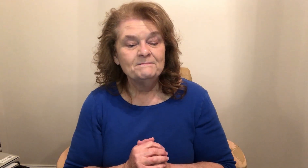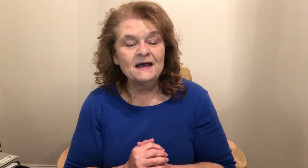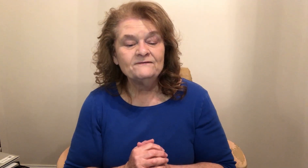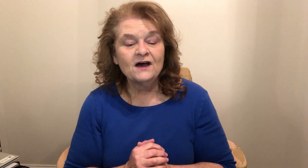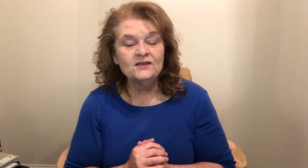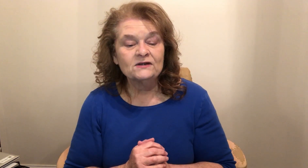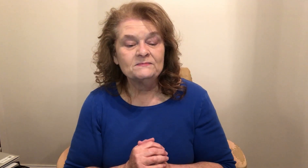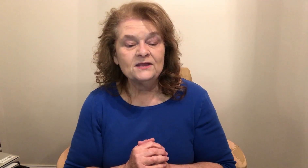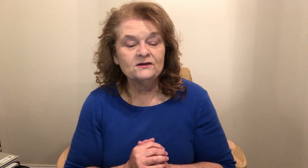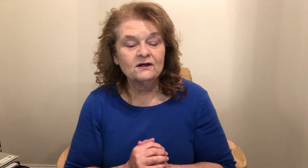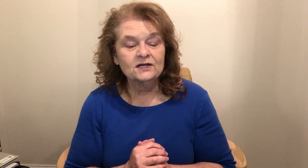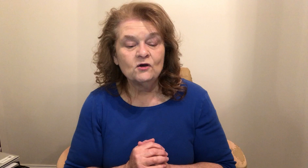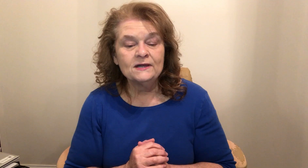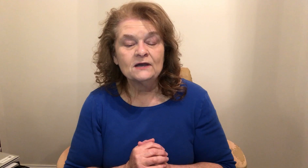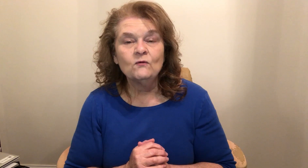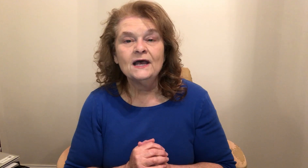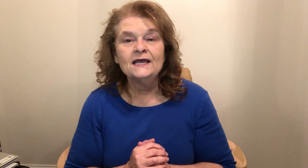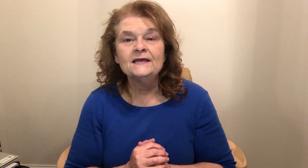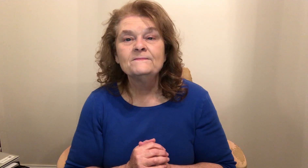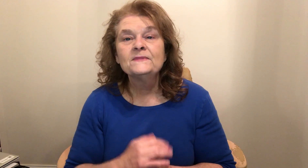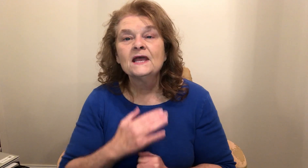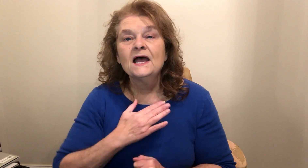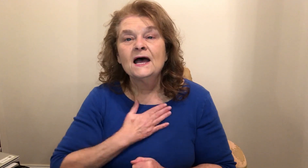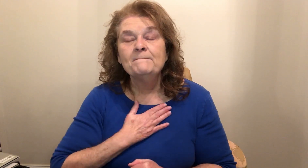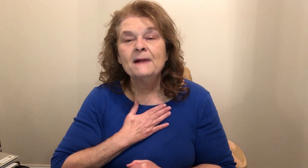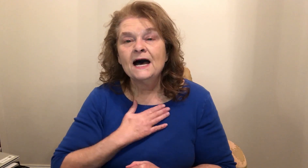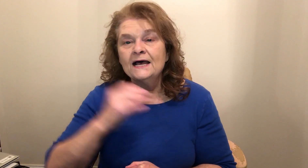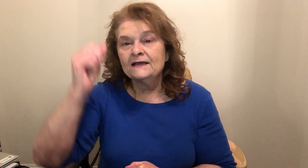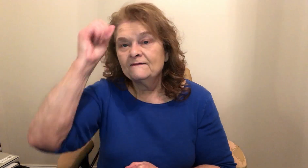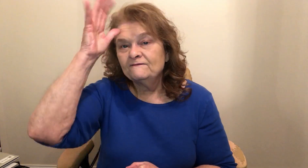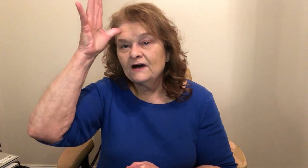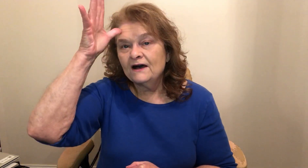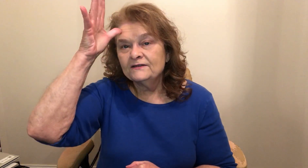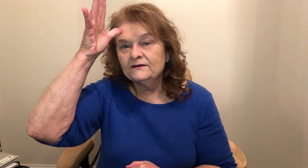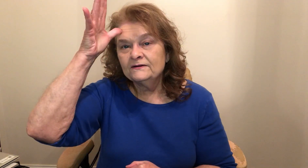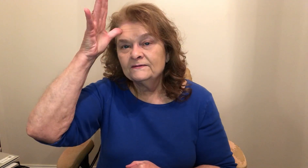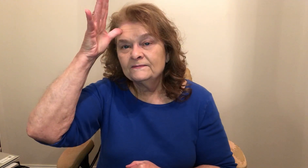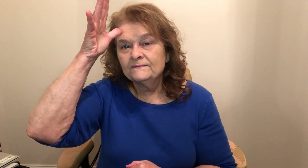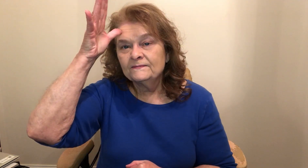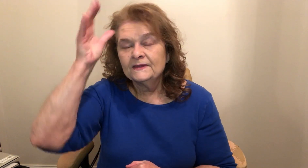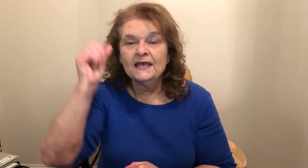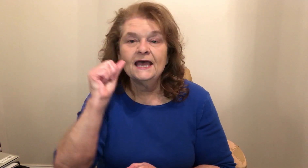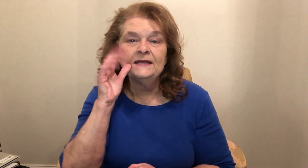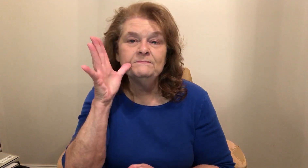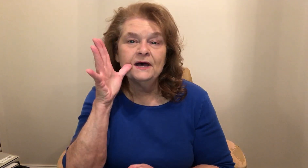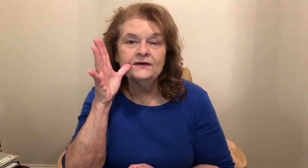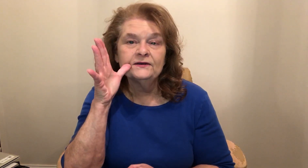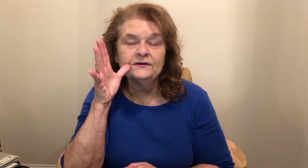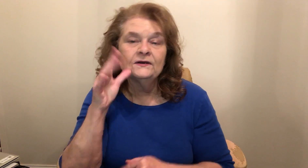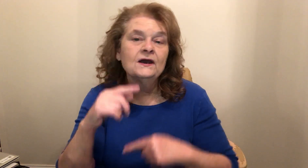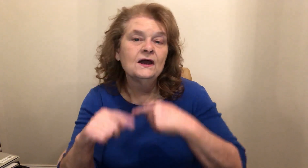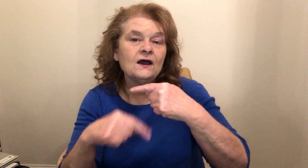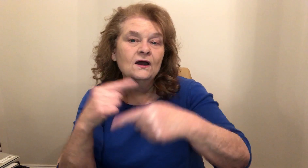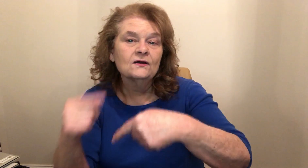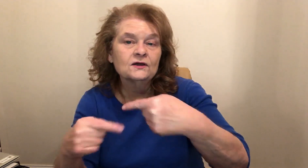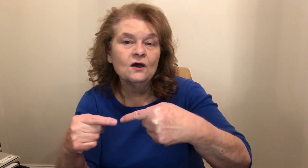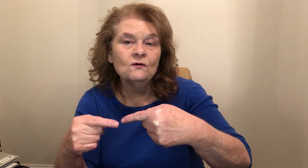My father and mother are going away. My father and mother are